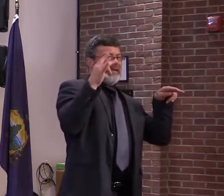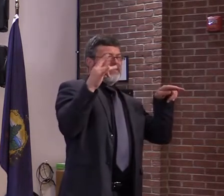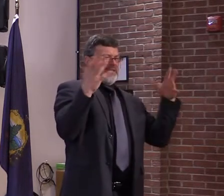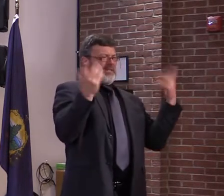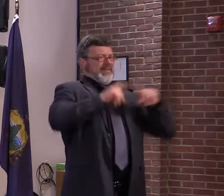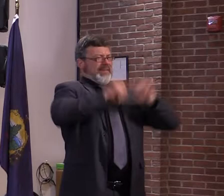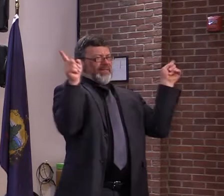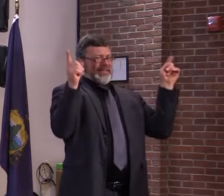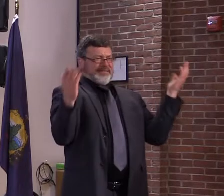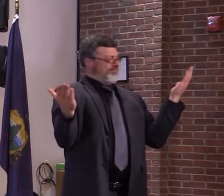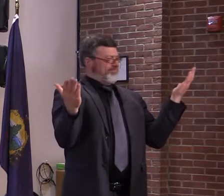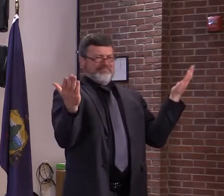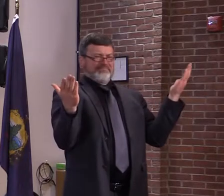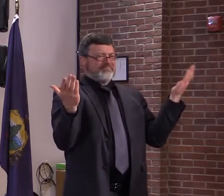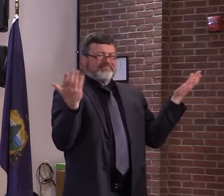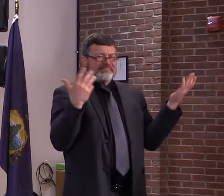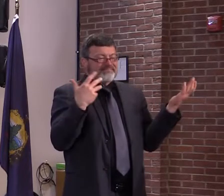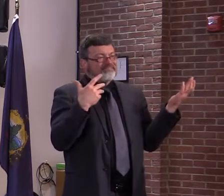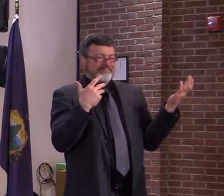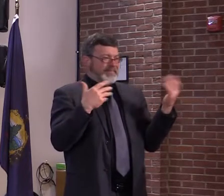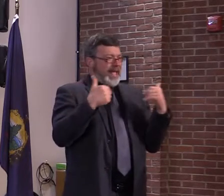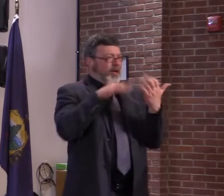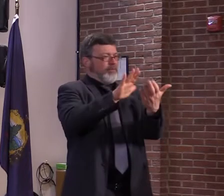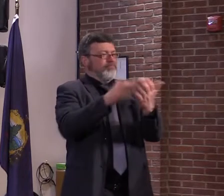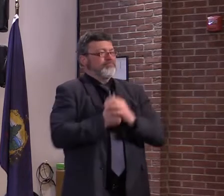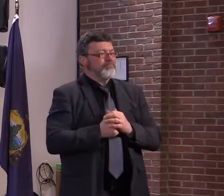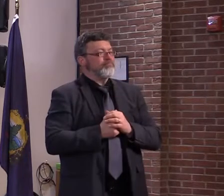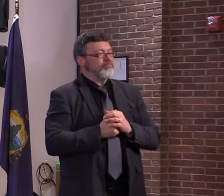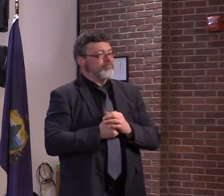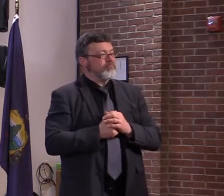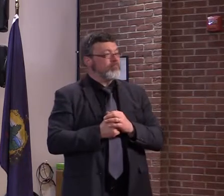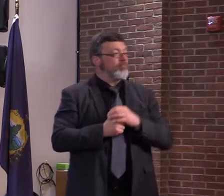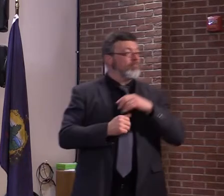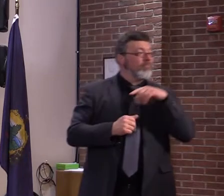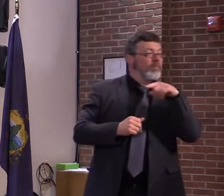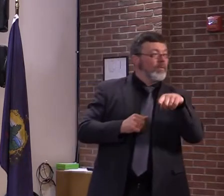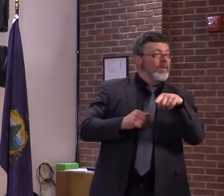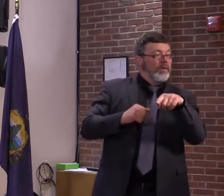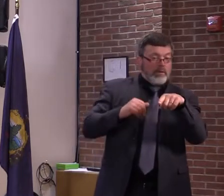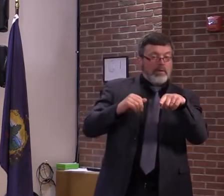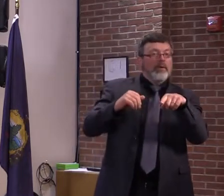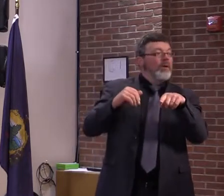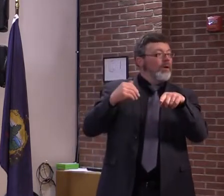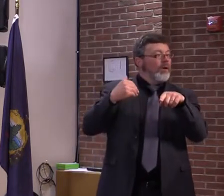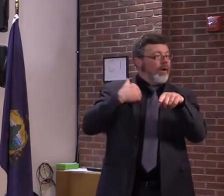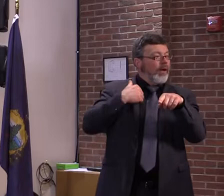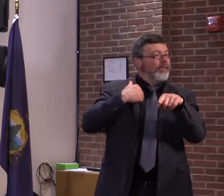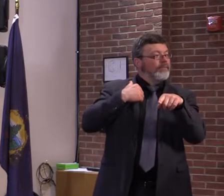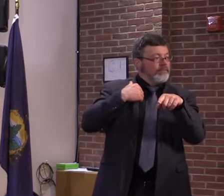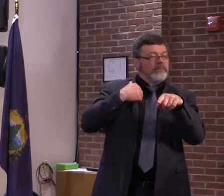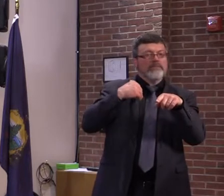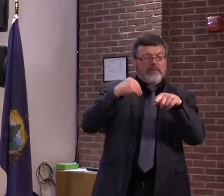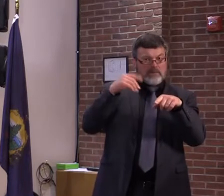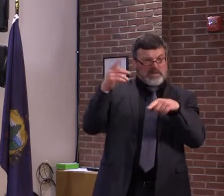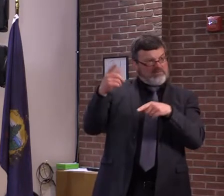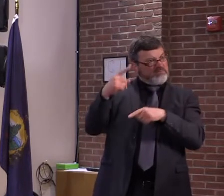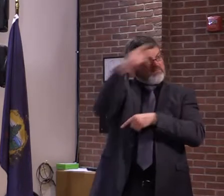What do you think of the decision in Philadelphia to reinstate the mask mandate? I haven't followed that, to be honest with